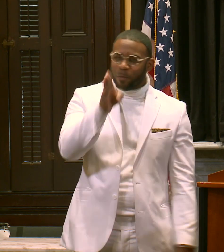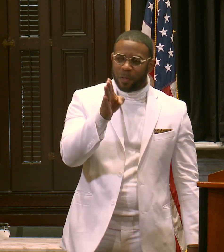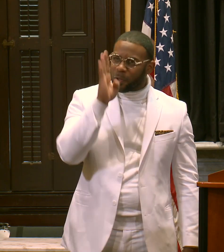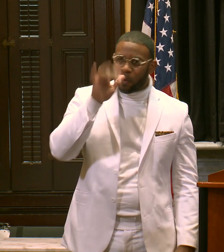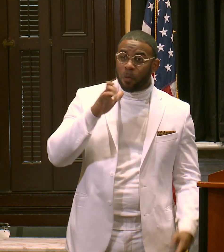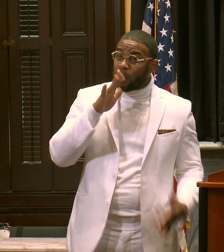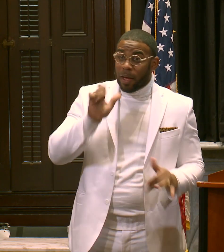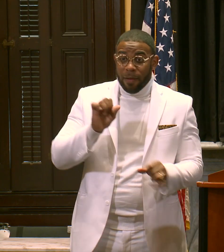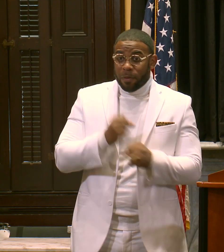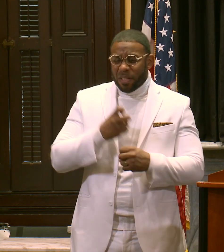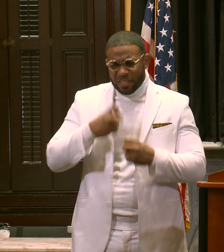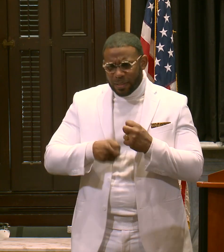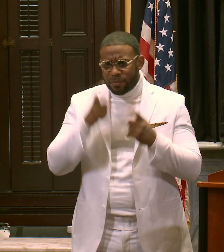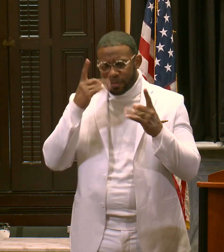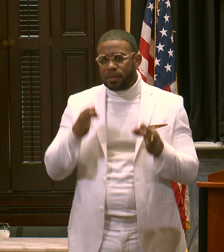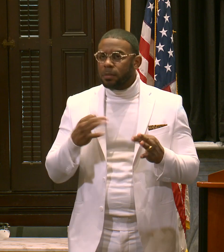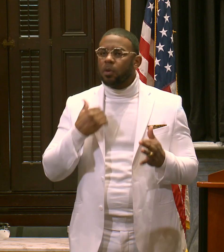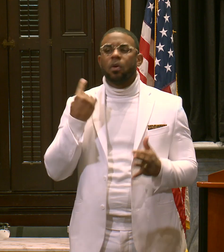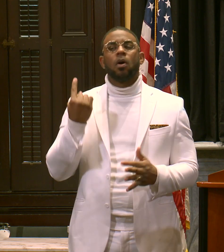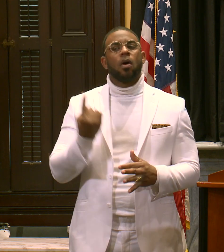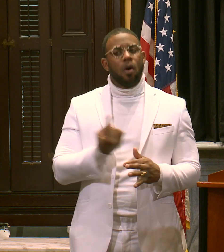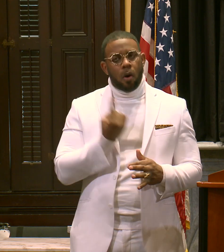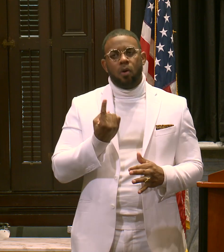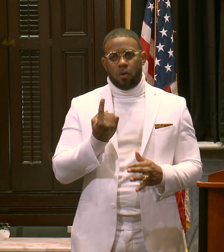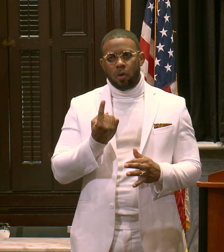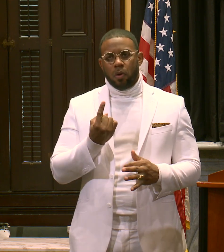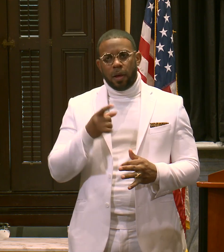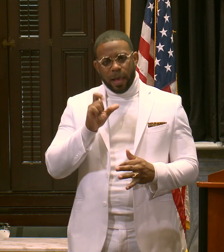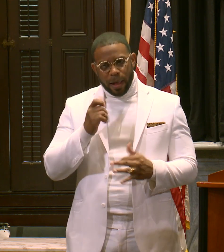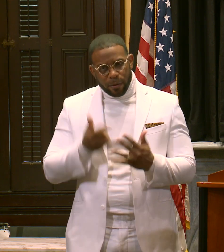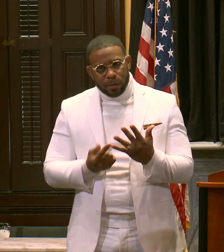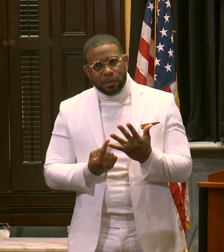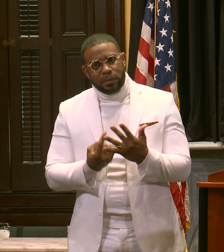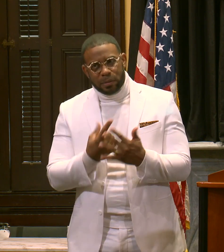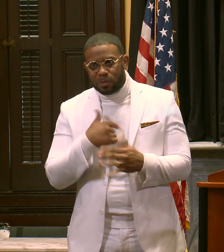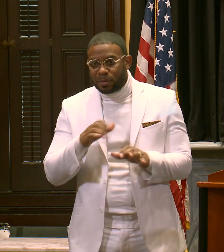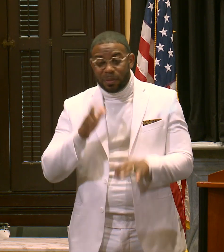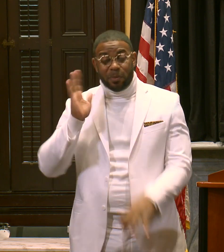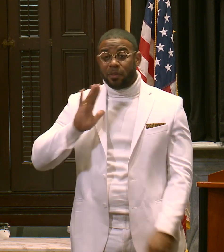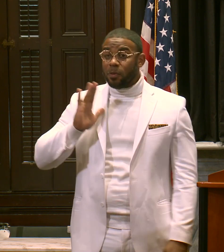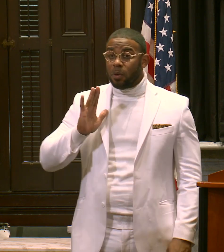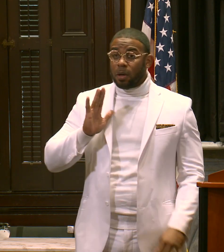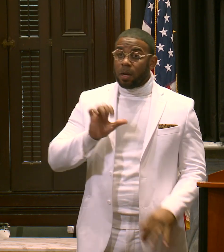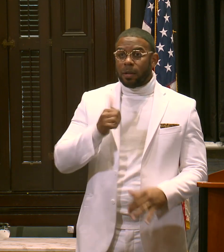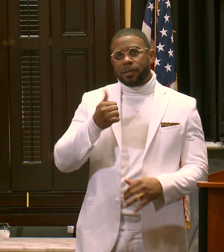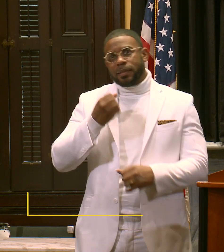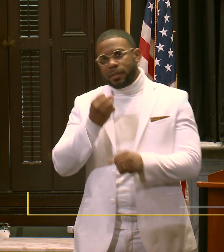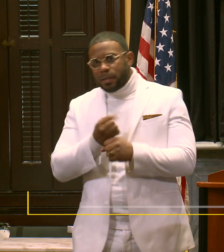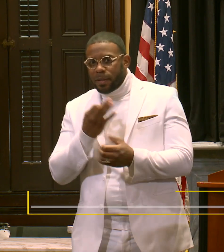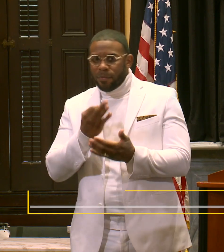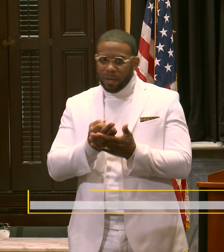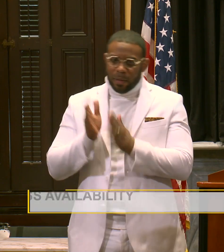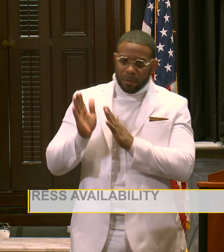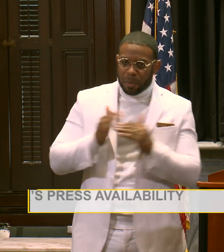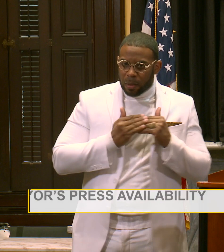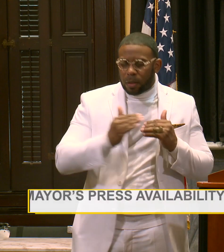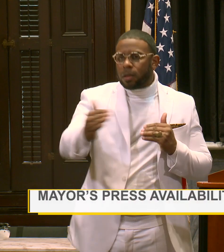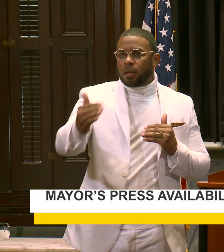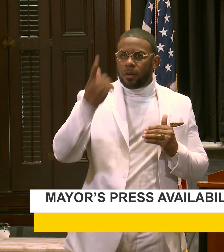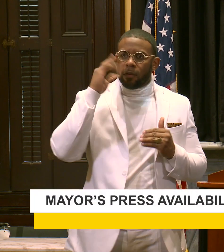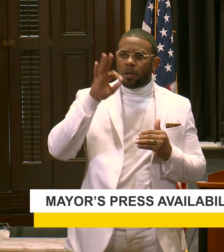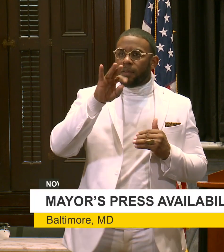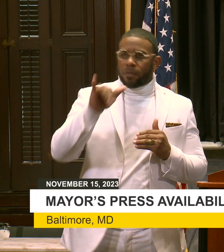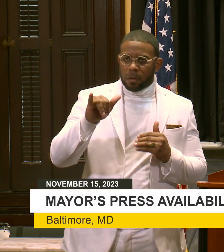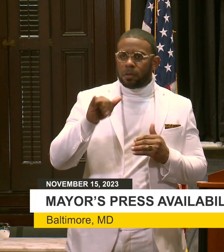that we're going to have to make tough choices, but we're also going to have to go through what we did before, another 10-year financial plan for the